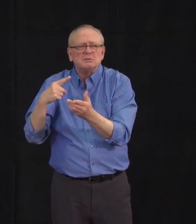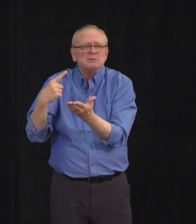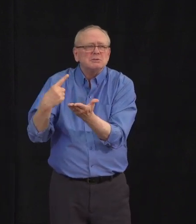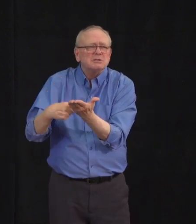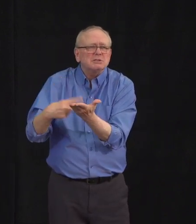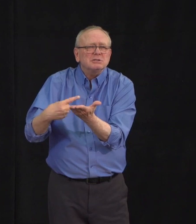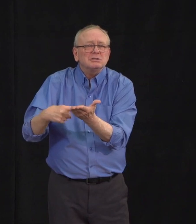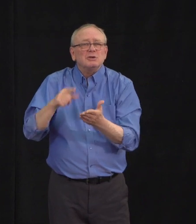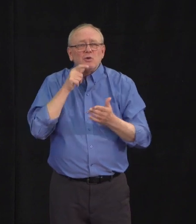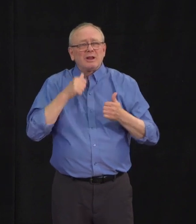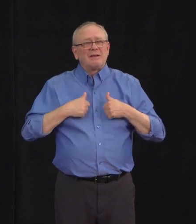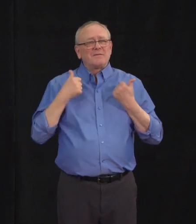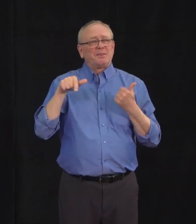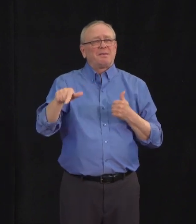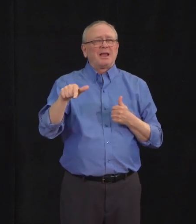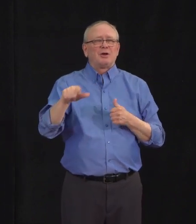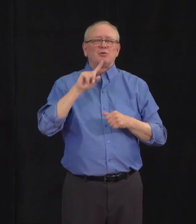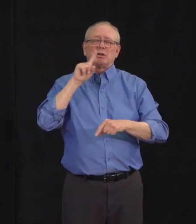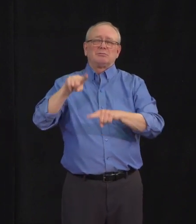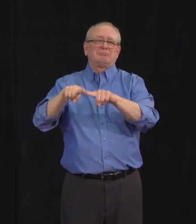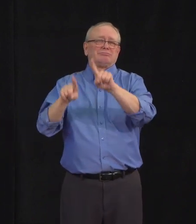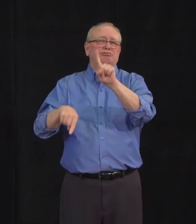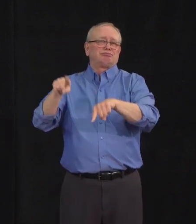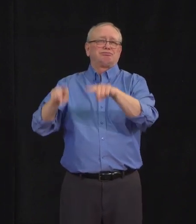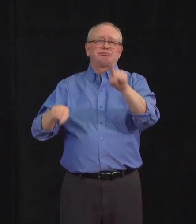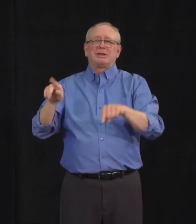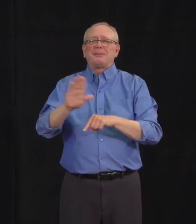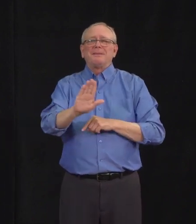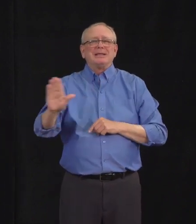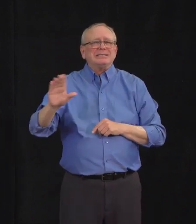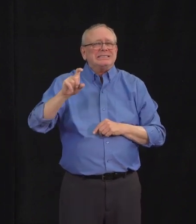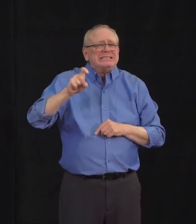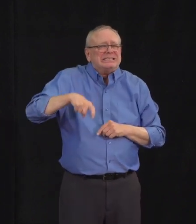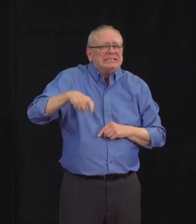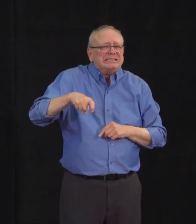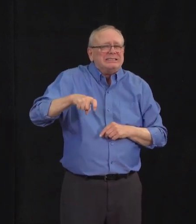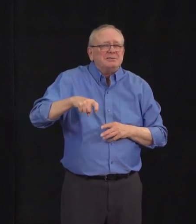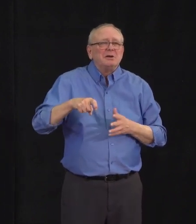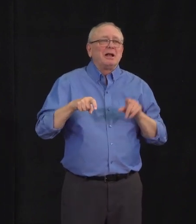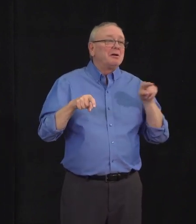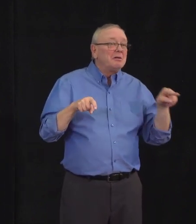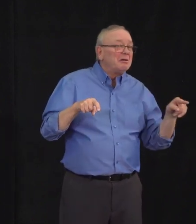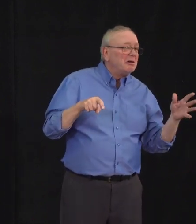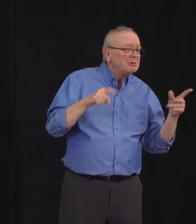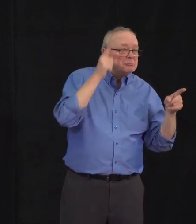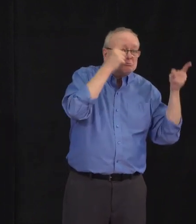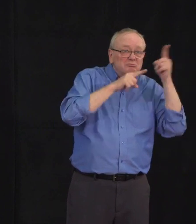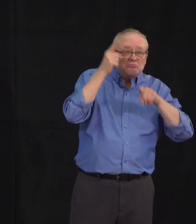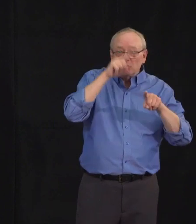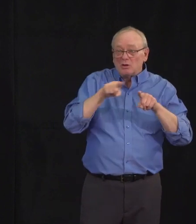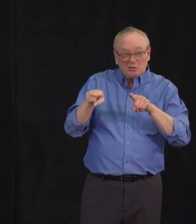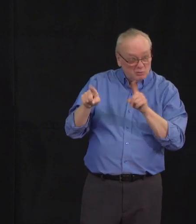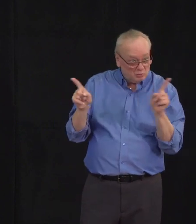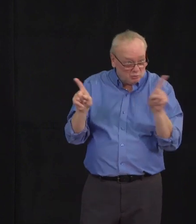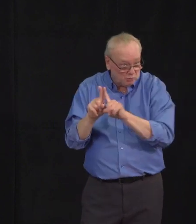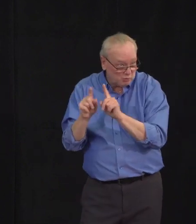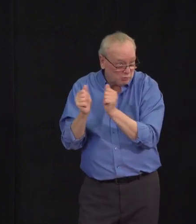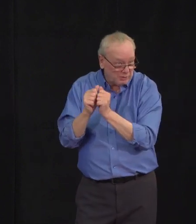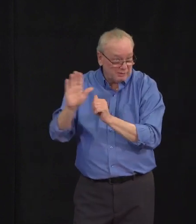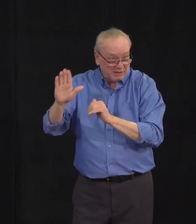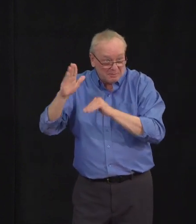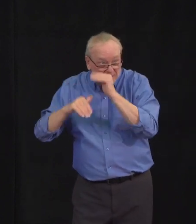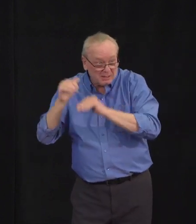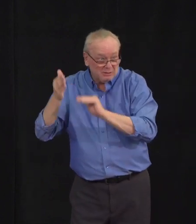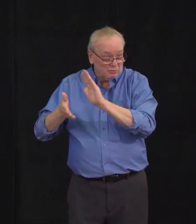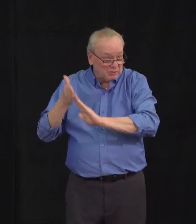needs. And so we would be asking visitors to work with the facilities to make sure that they're not overwhelmed with people